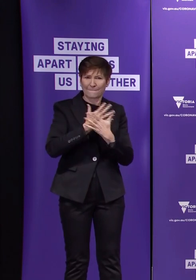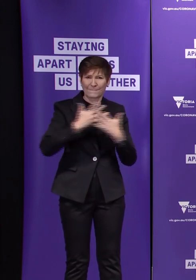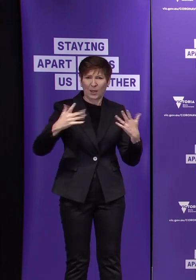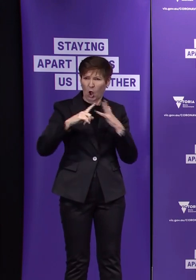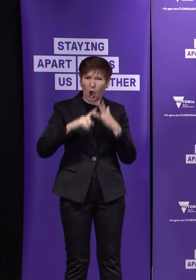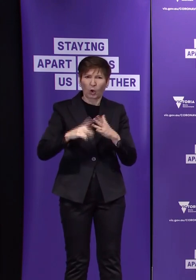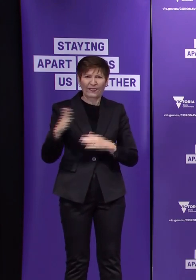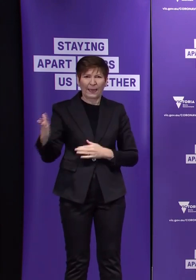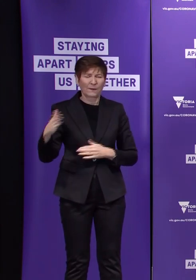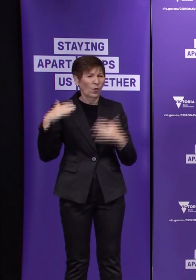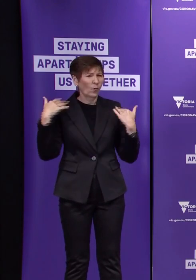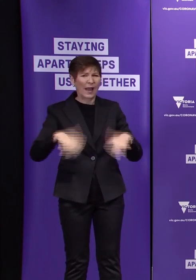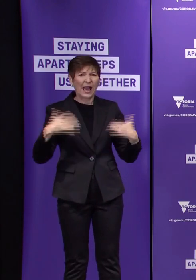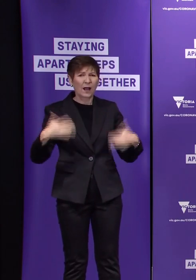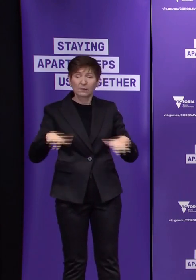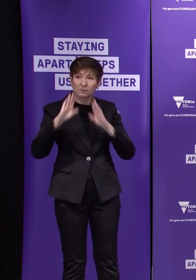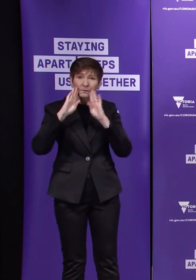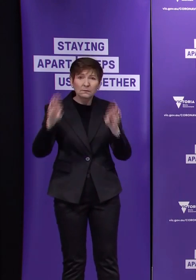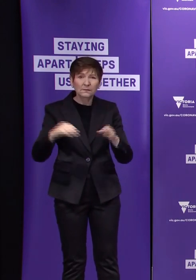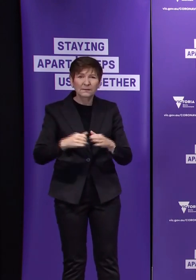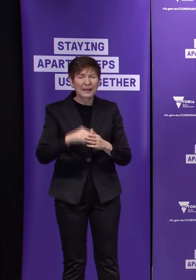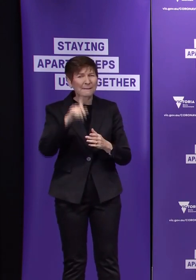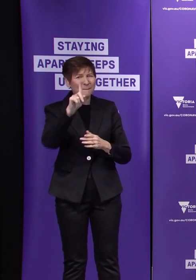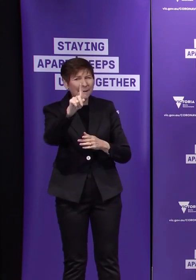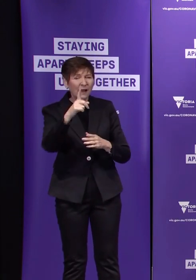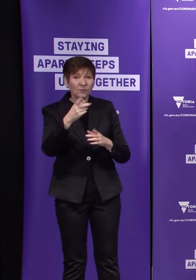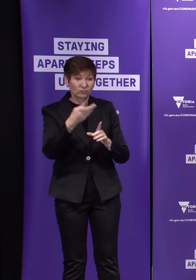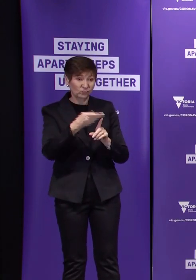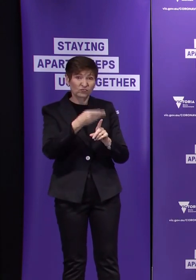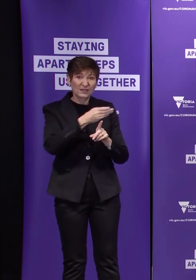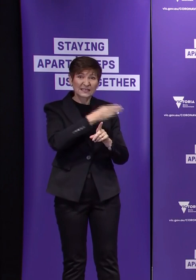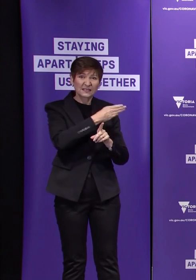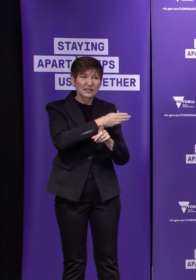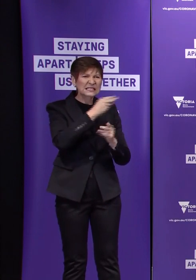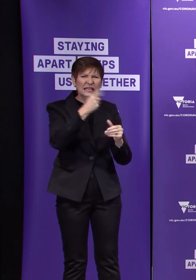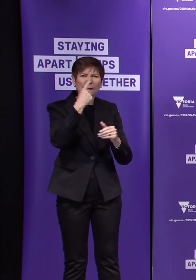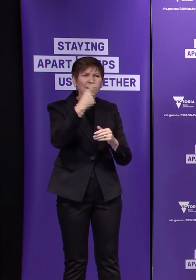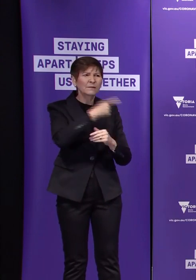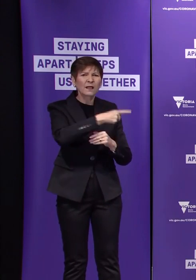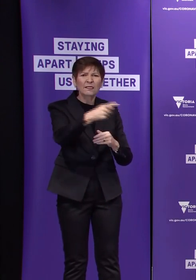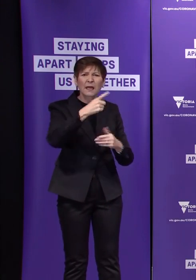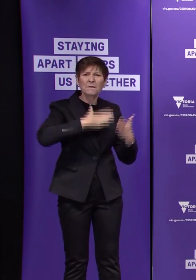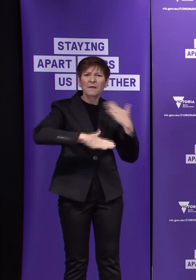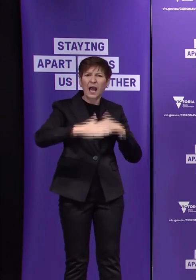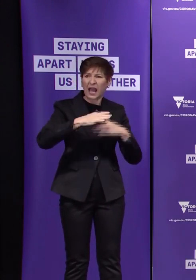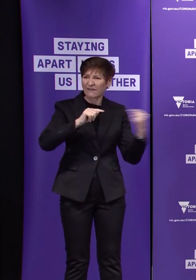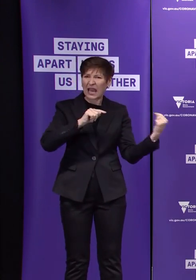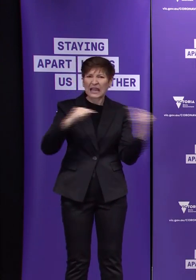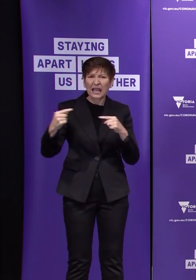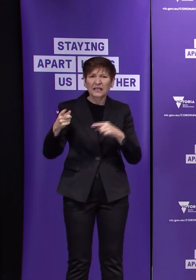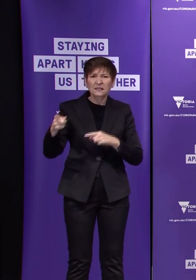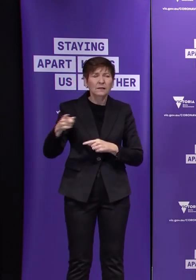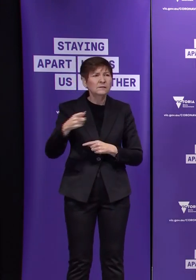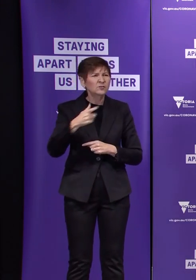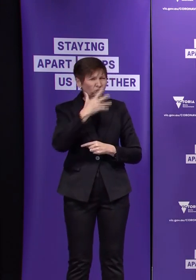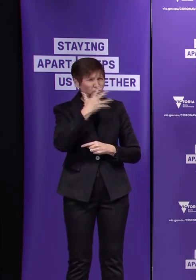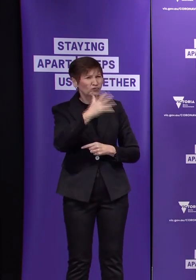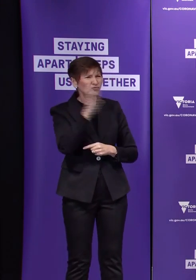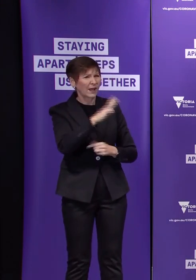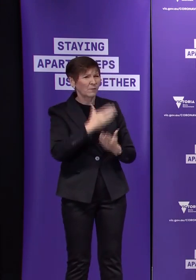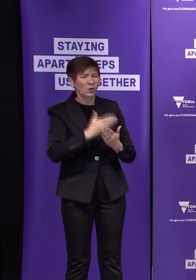we've seen some behaviour toward Victoria Police in recent times that's been nothing short of shameful. Nothing short of shameful.